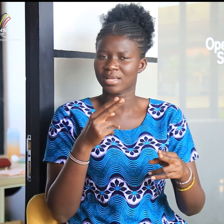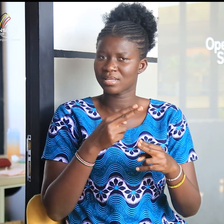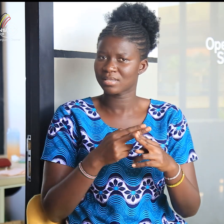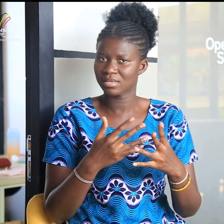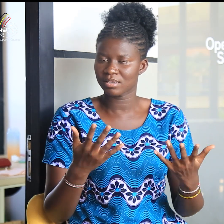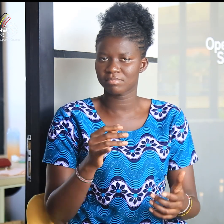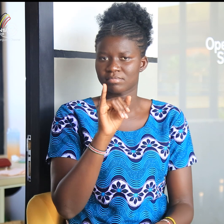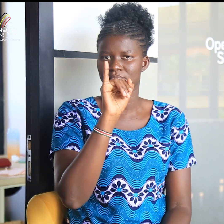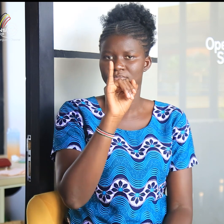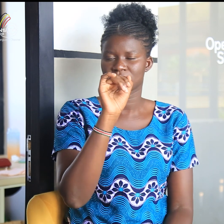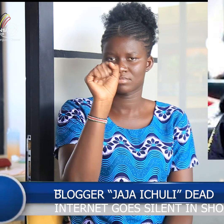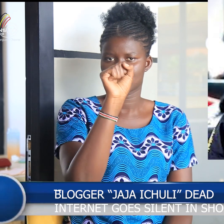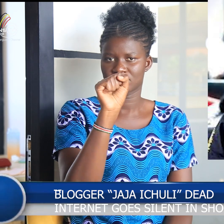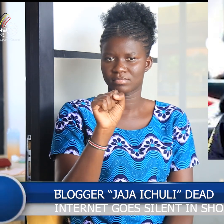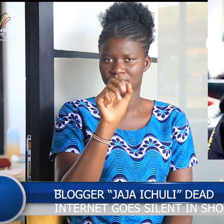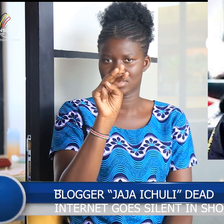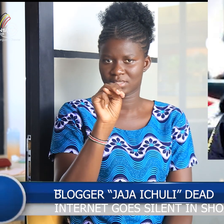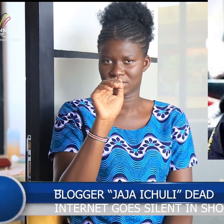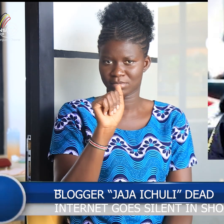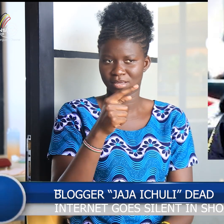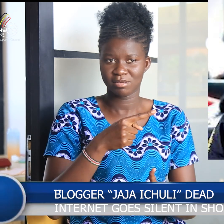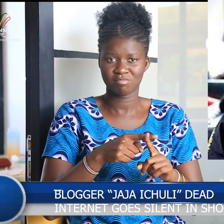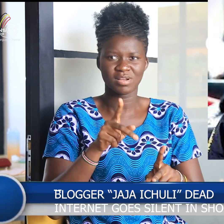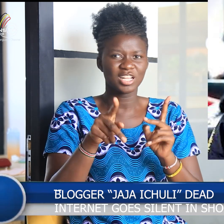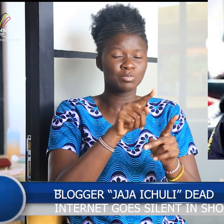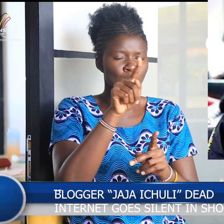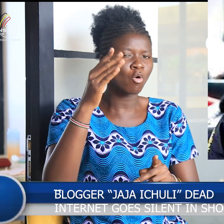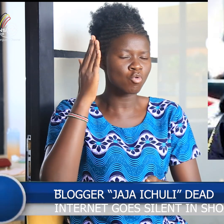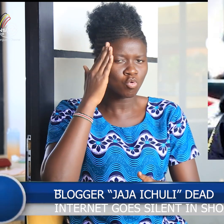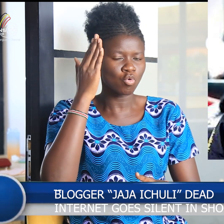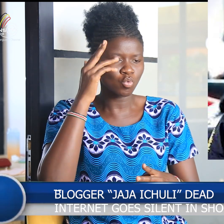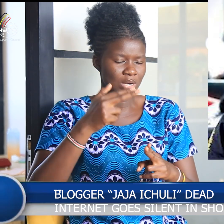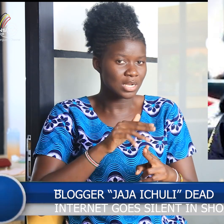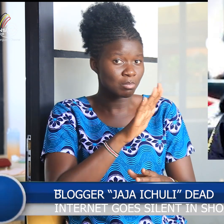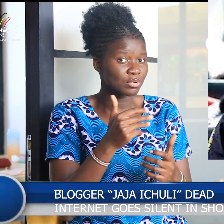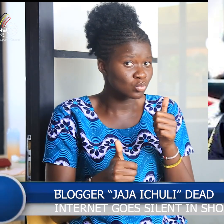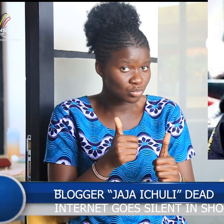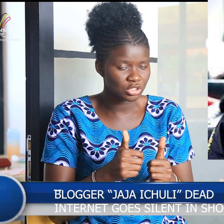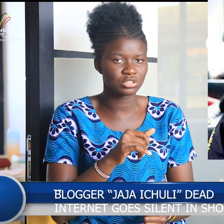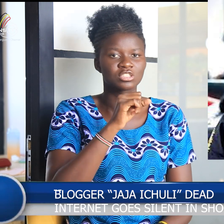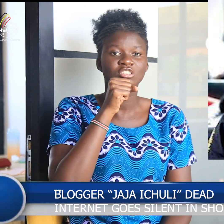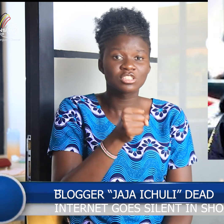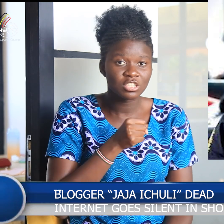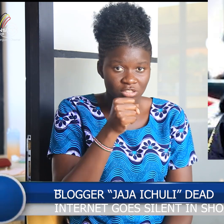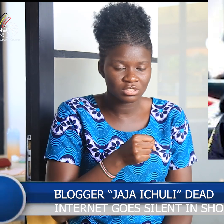The renowned internet blogger shot dead. He was called